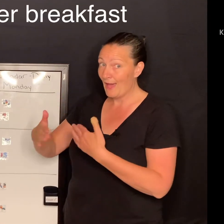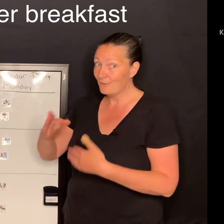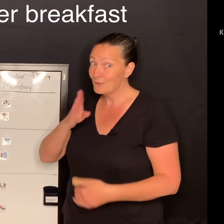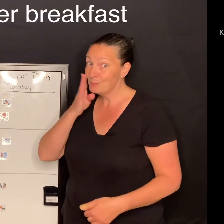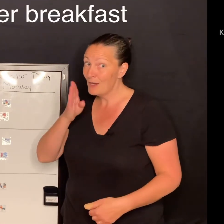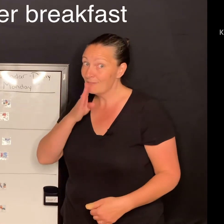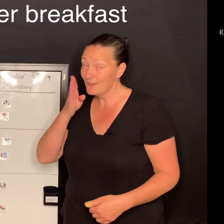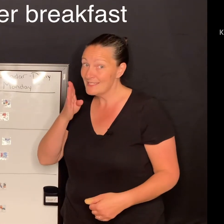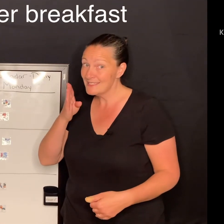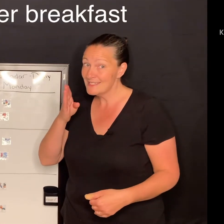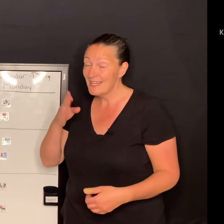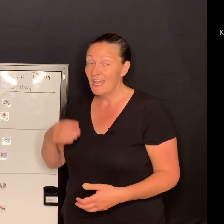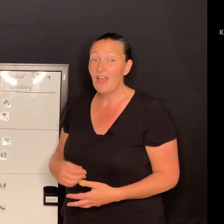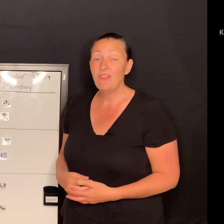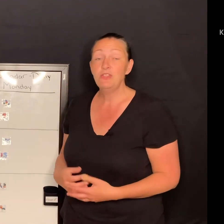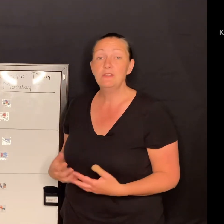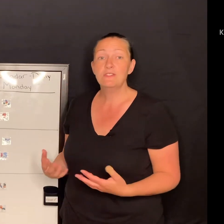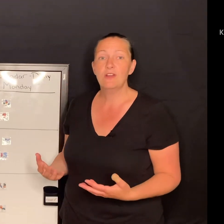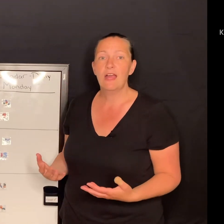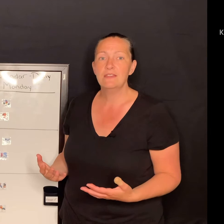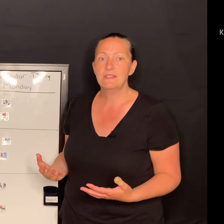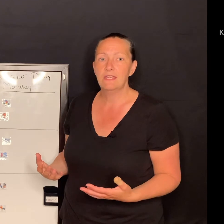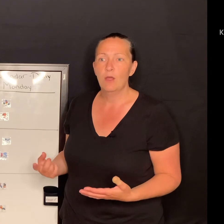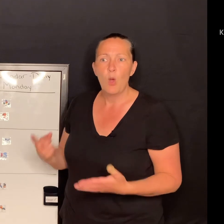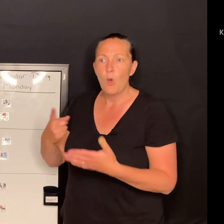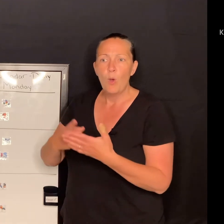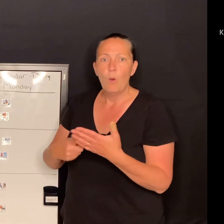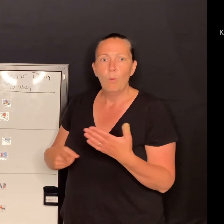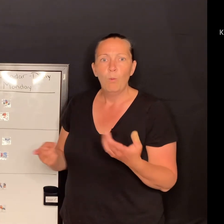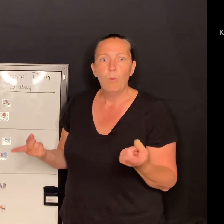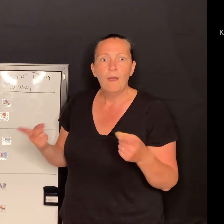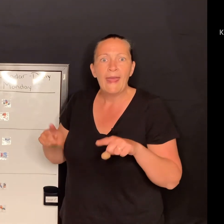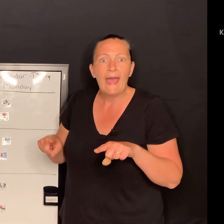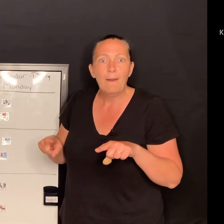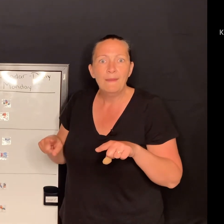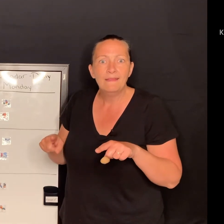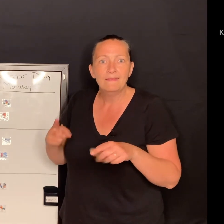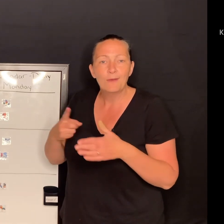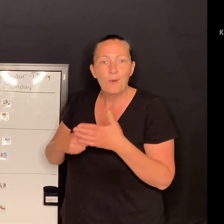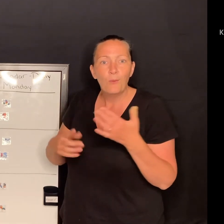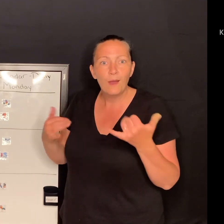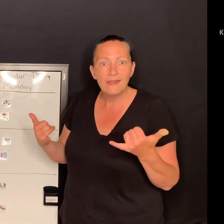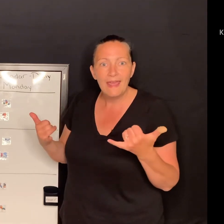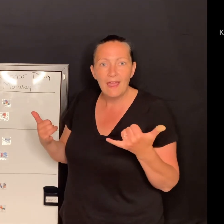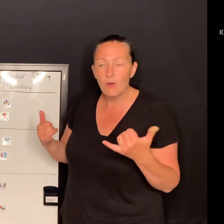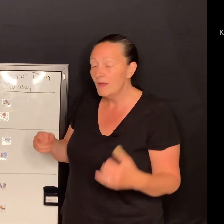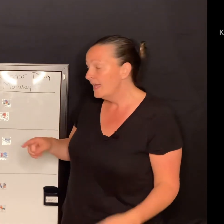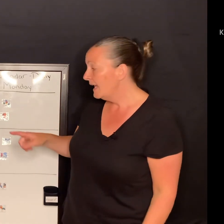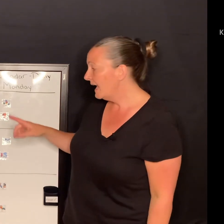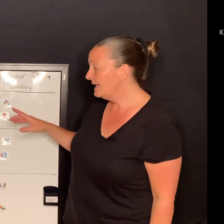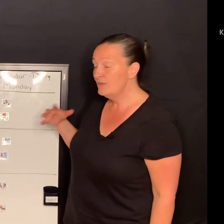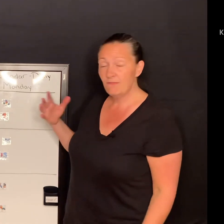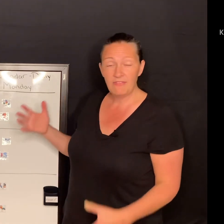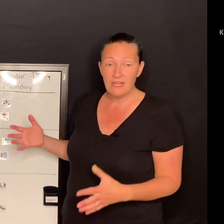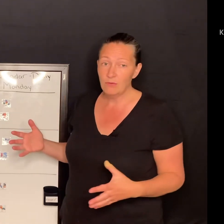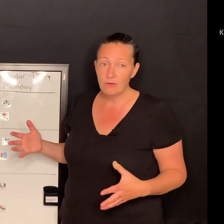after breakfast, and then you can start asking, what happens? What now? And even if they don't know the